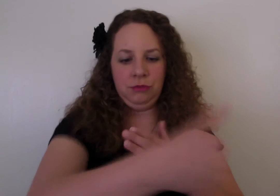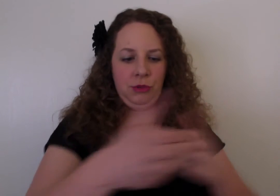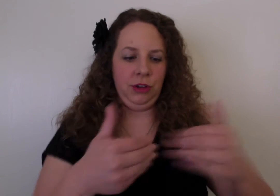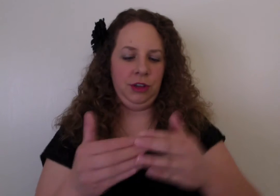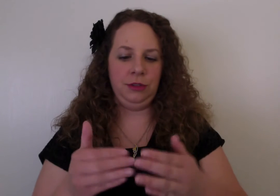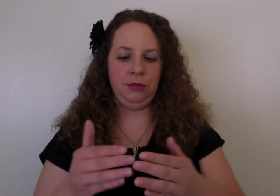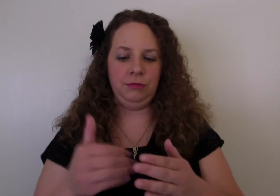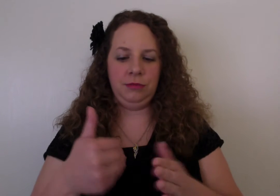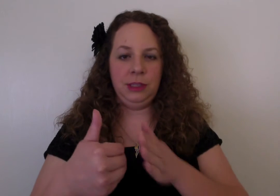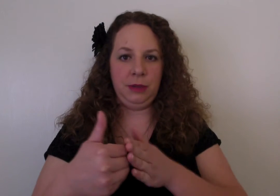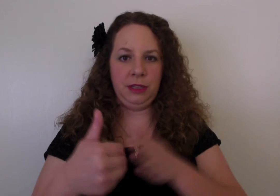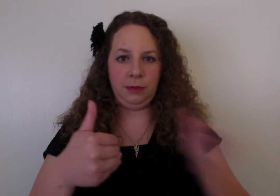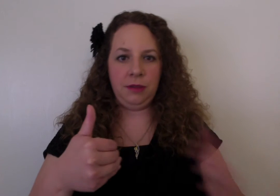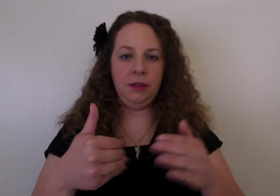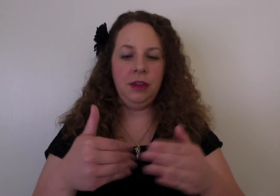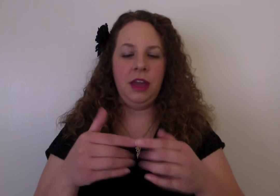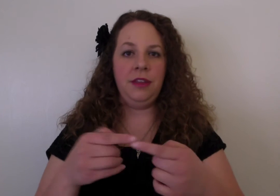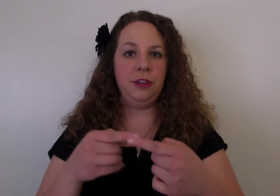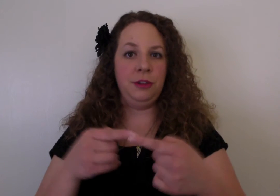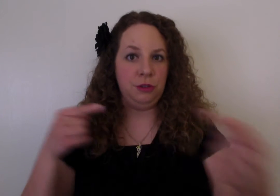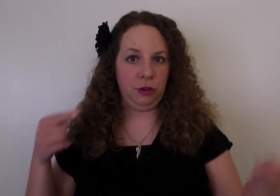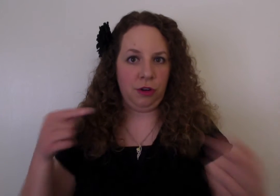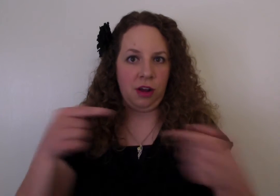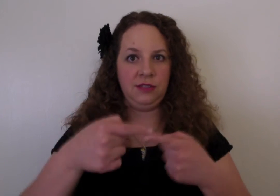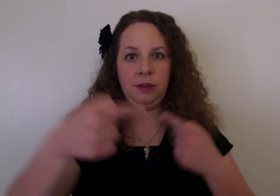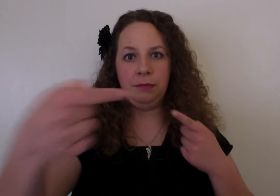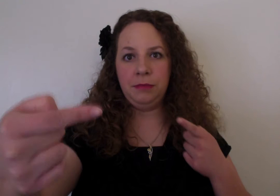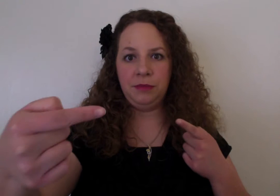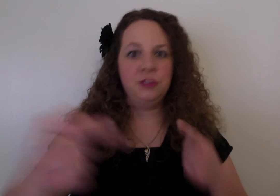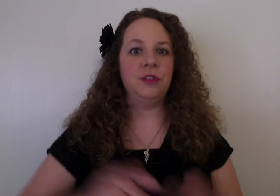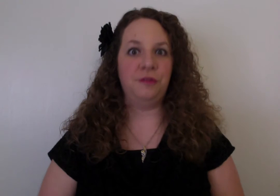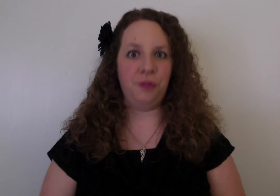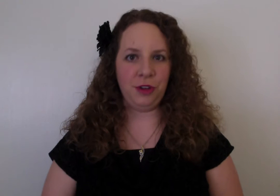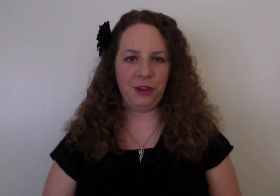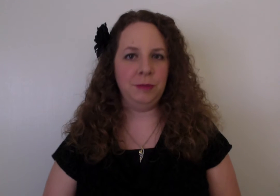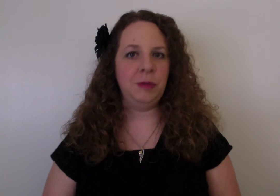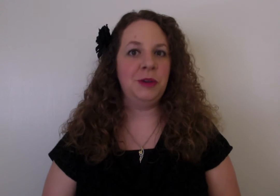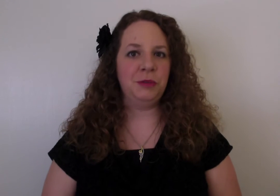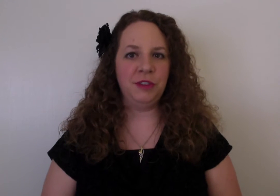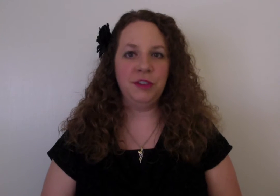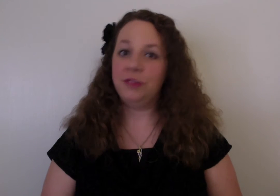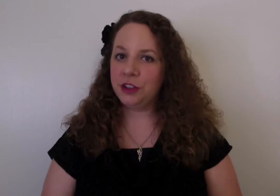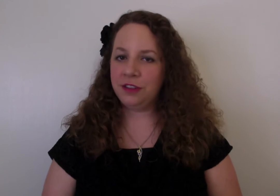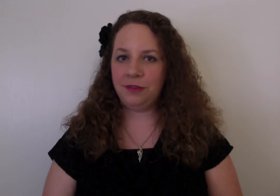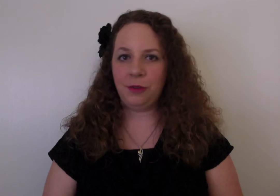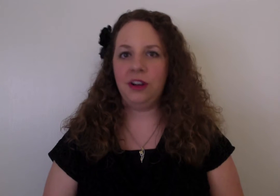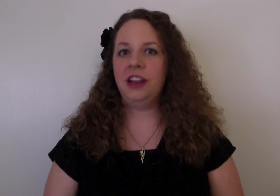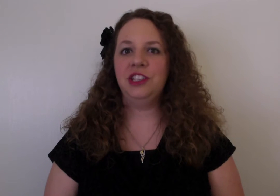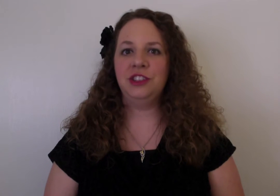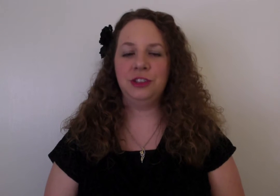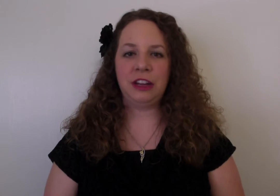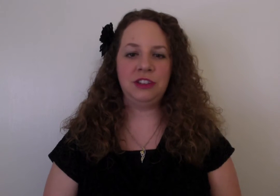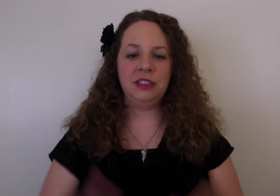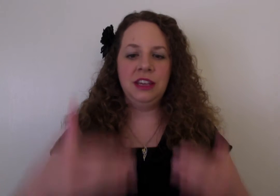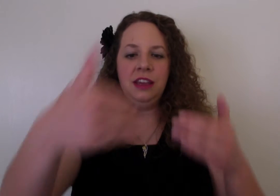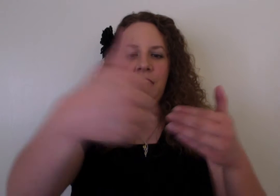you could do this way as well, and then you can do across from. So for those, but you can review further for each of the directions, how we